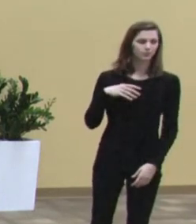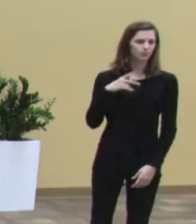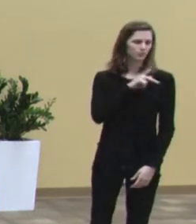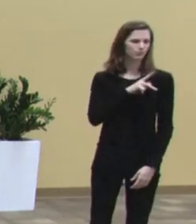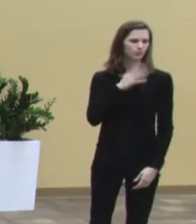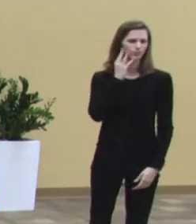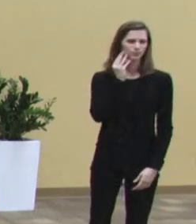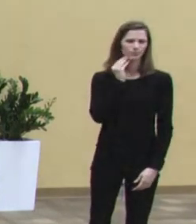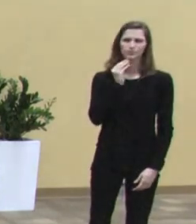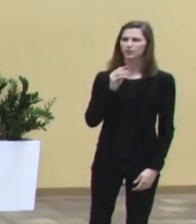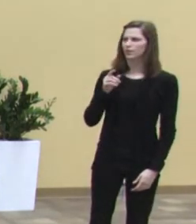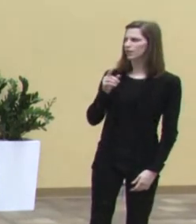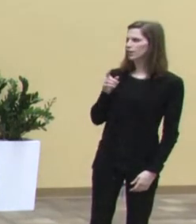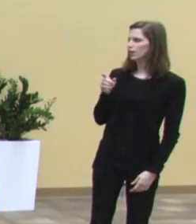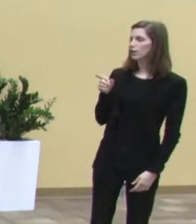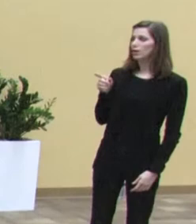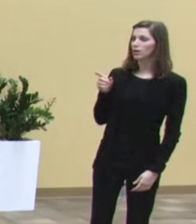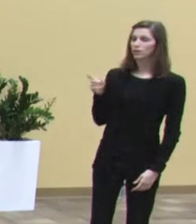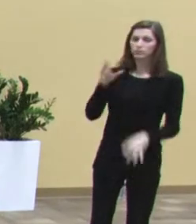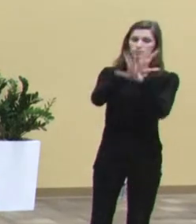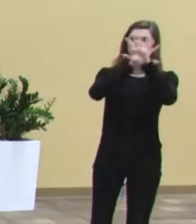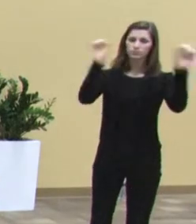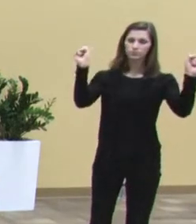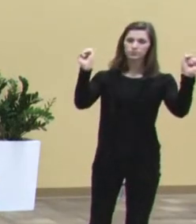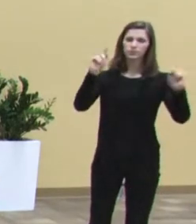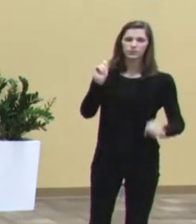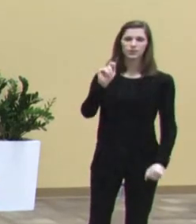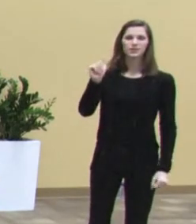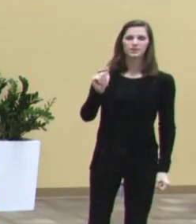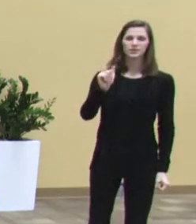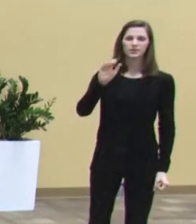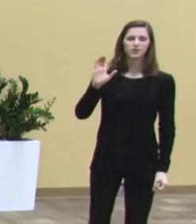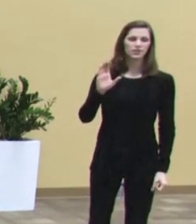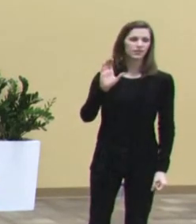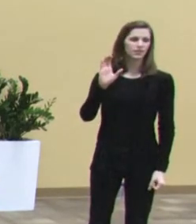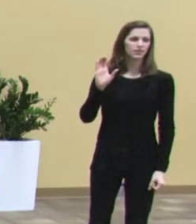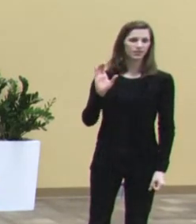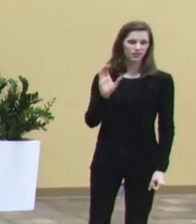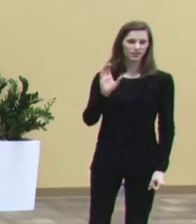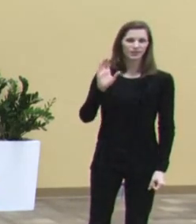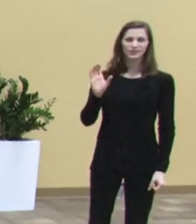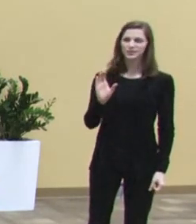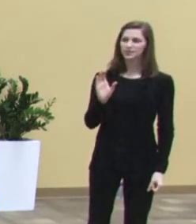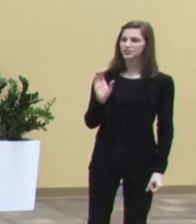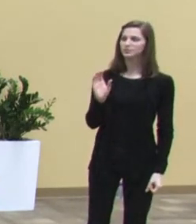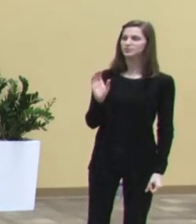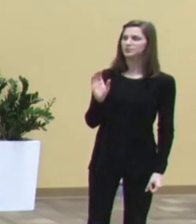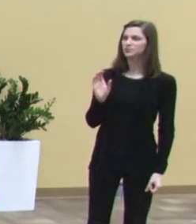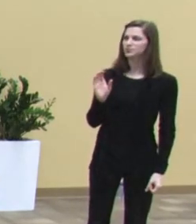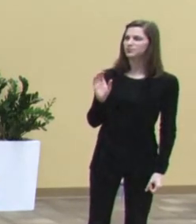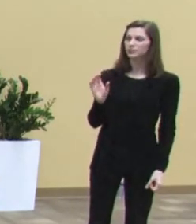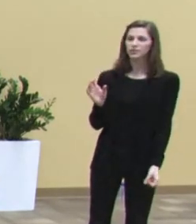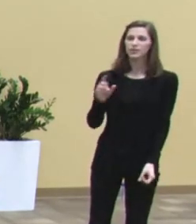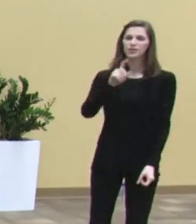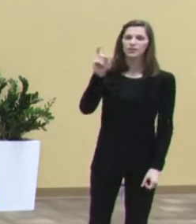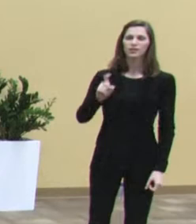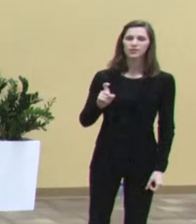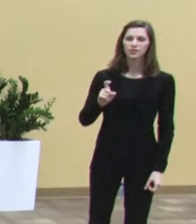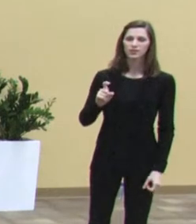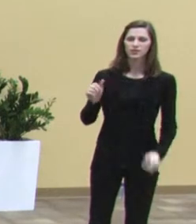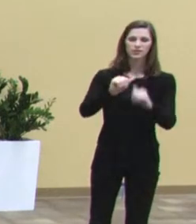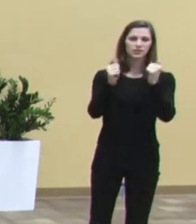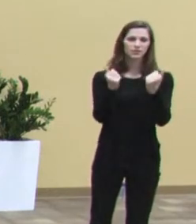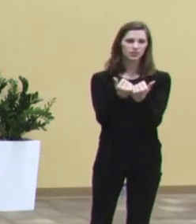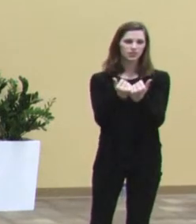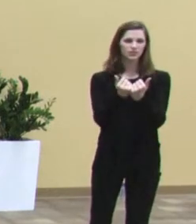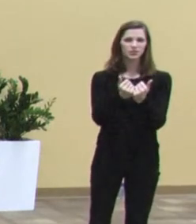of the Texas Association for African American Chambers. Mr. Charles O'Neill. Mr. O'Neill has really spent a